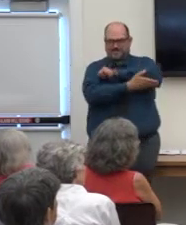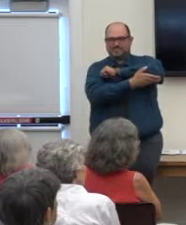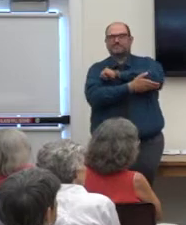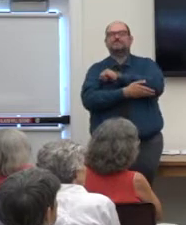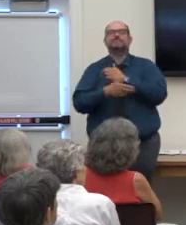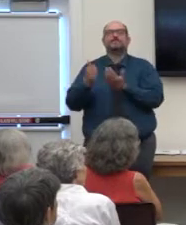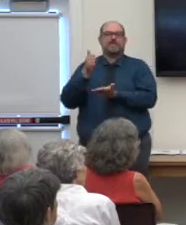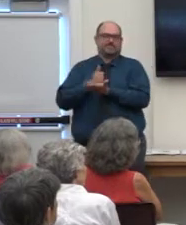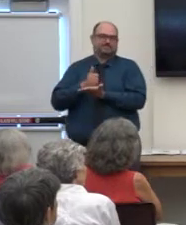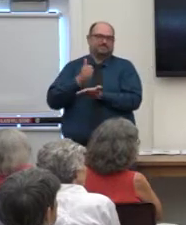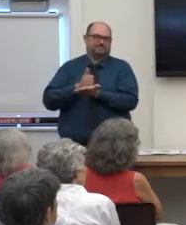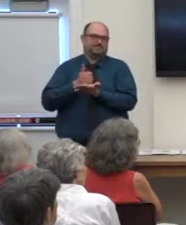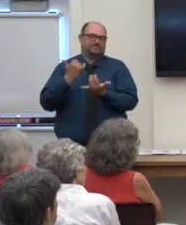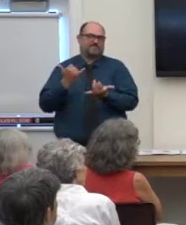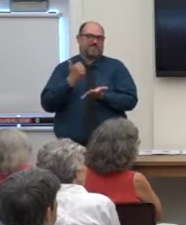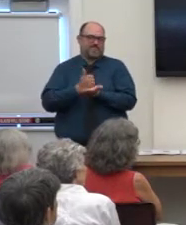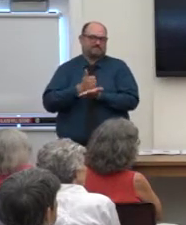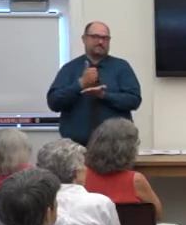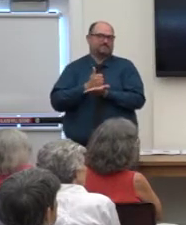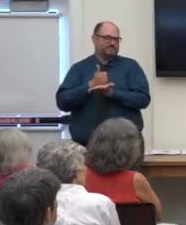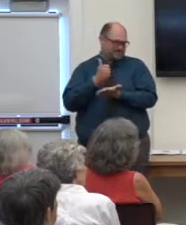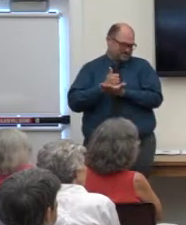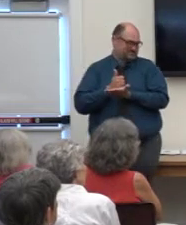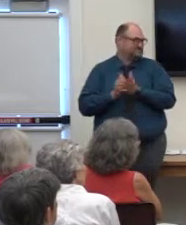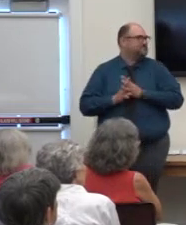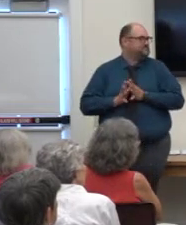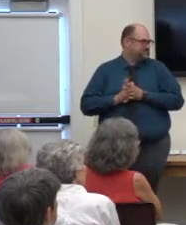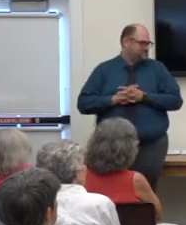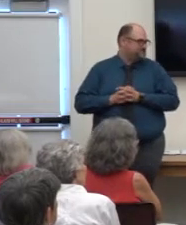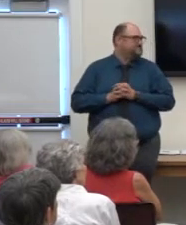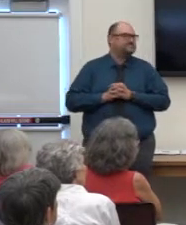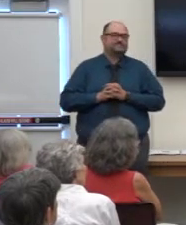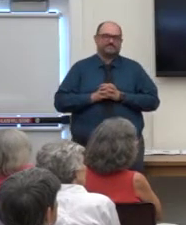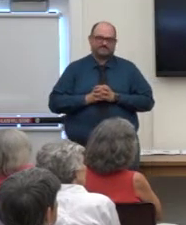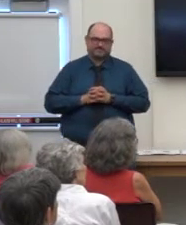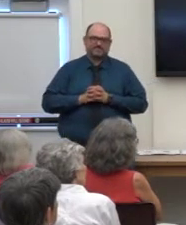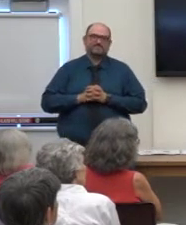Help. And the modern sign is this.